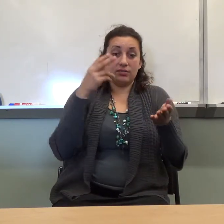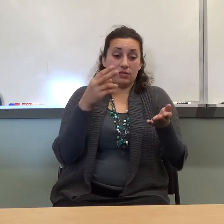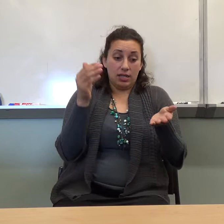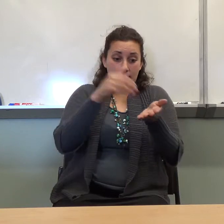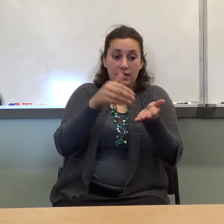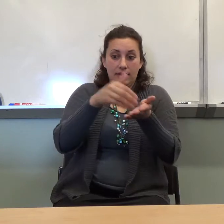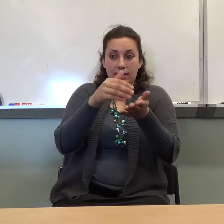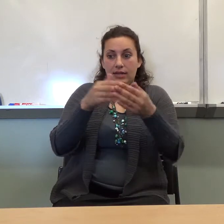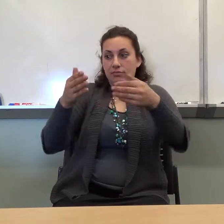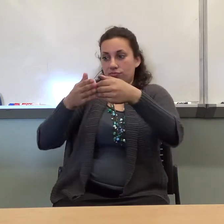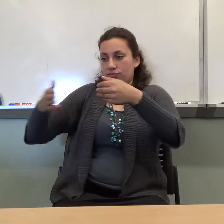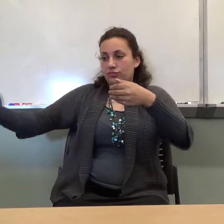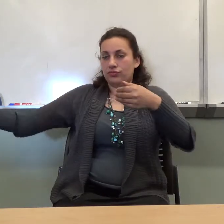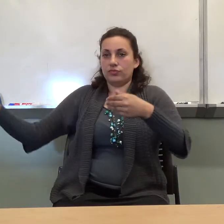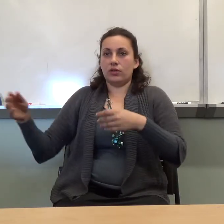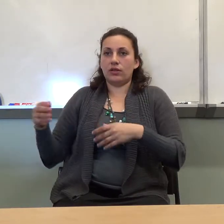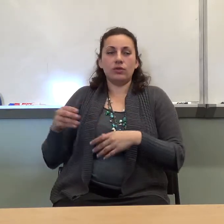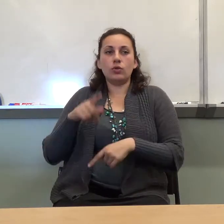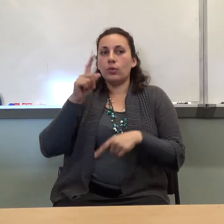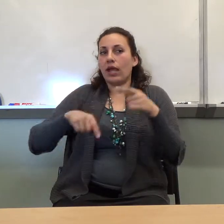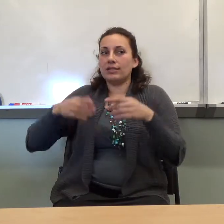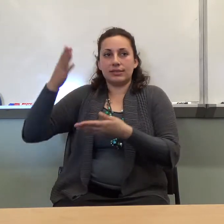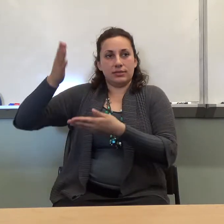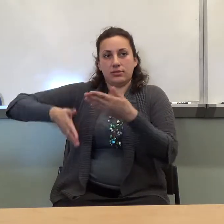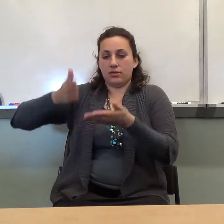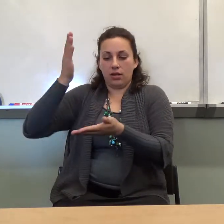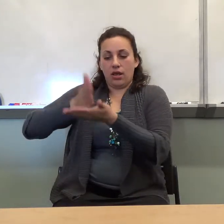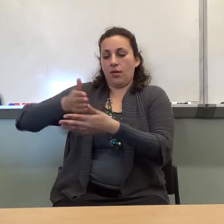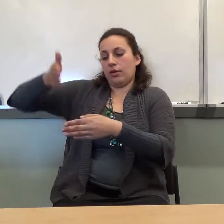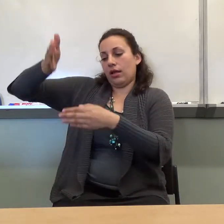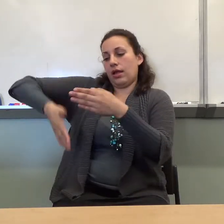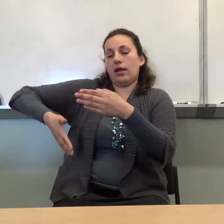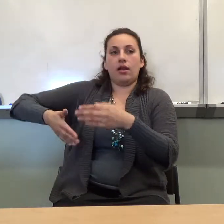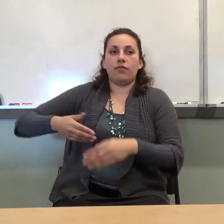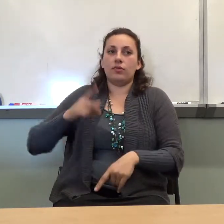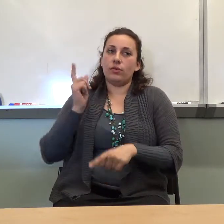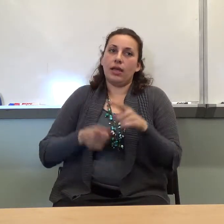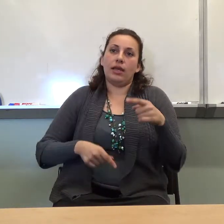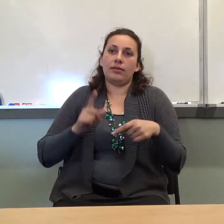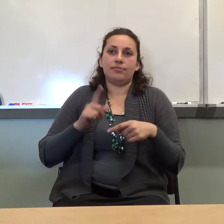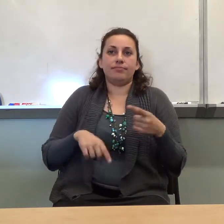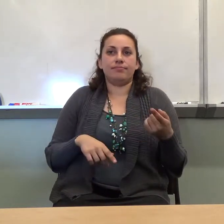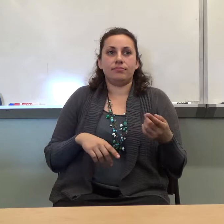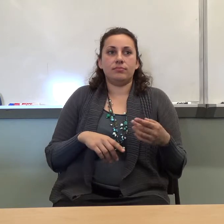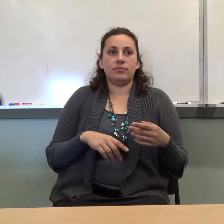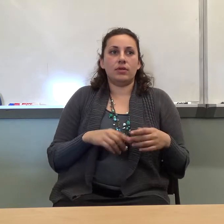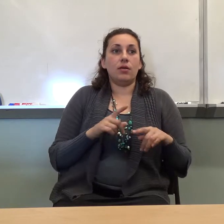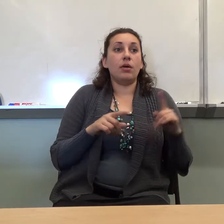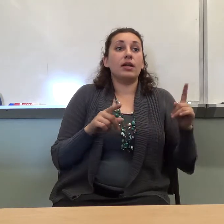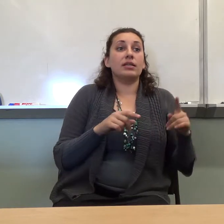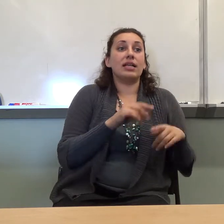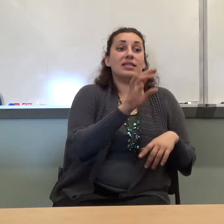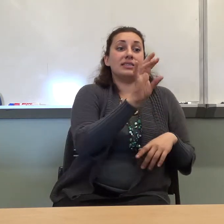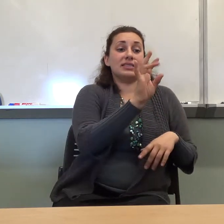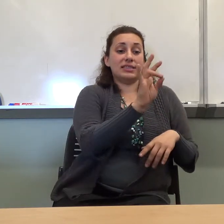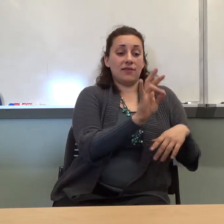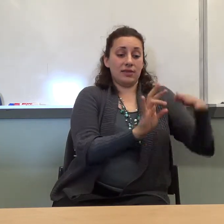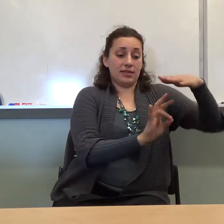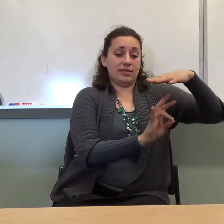to the ultimate type of repeater, nothing repeats more than sevenths. Ooh. Sevenths are